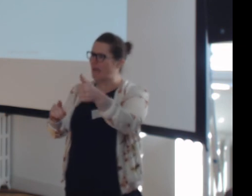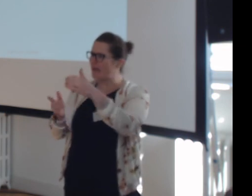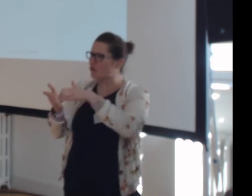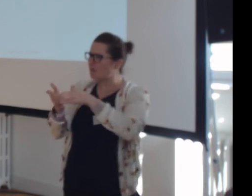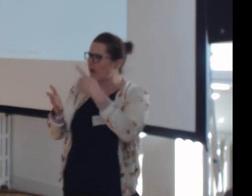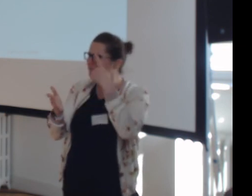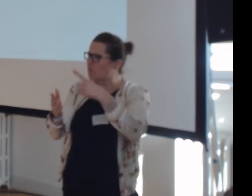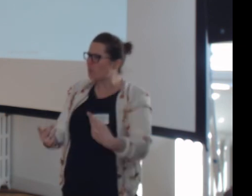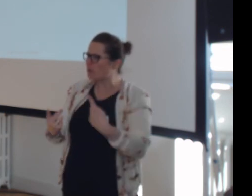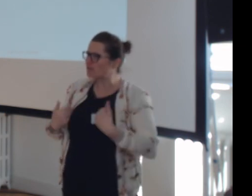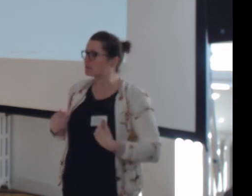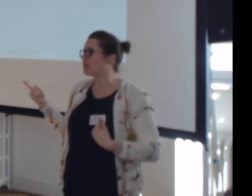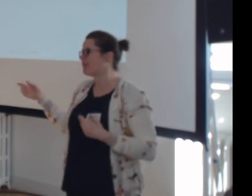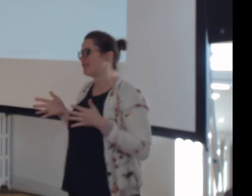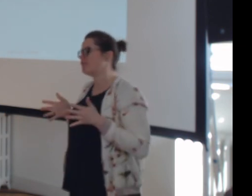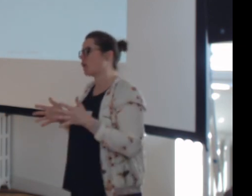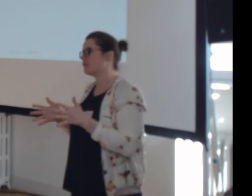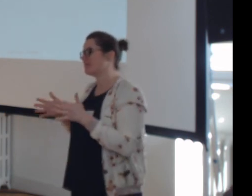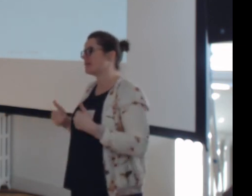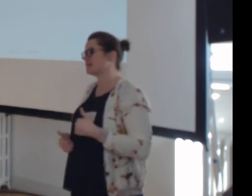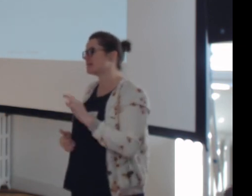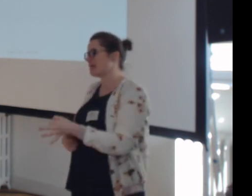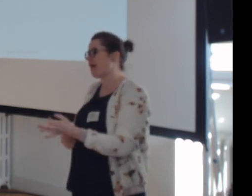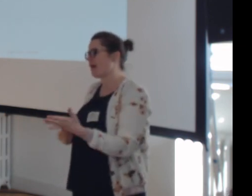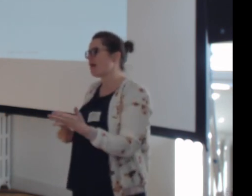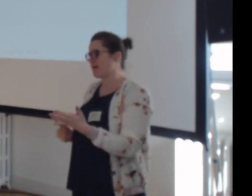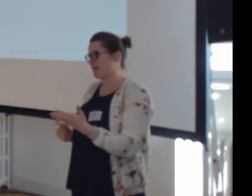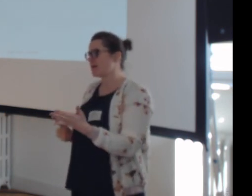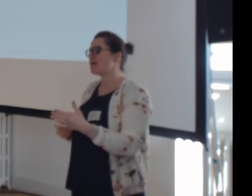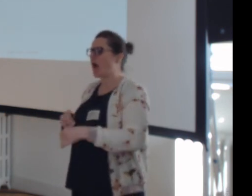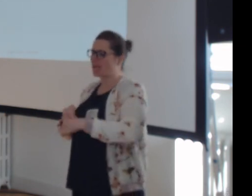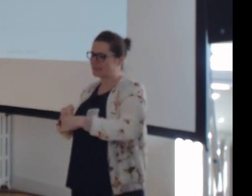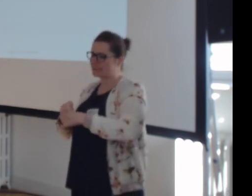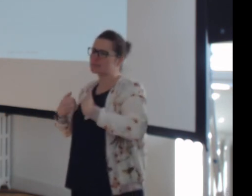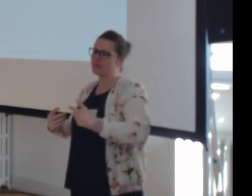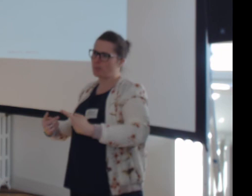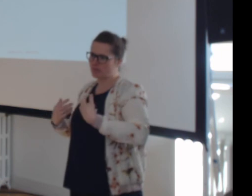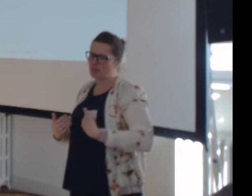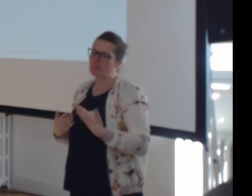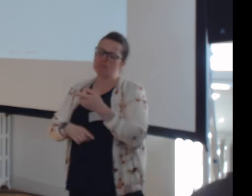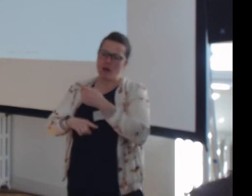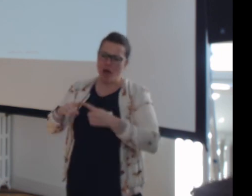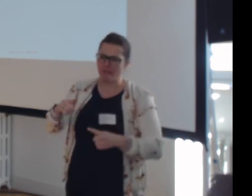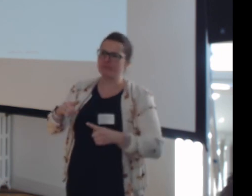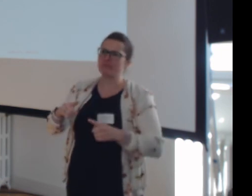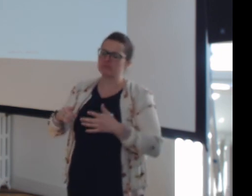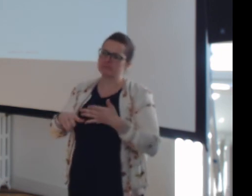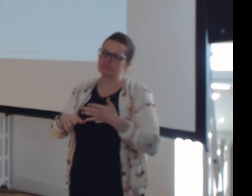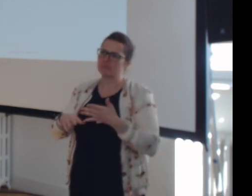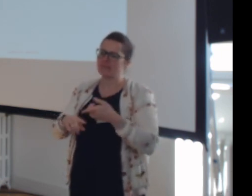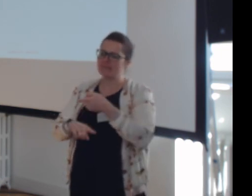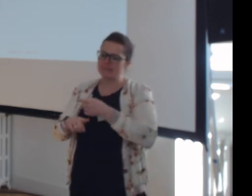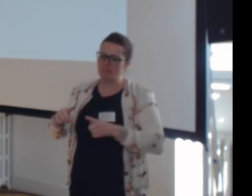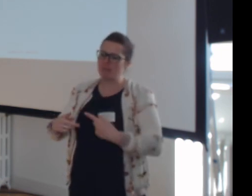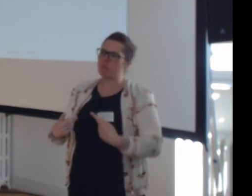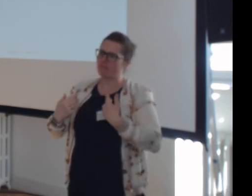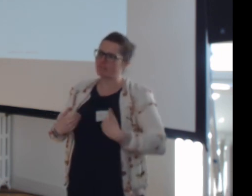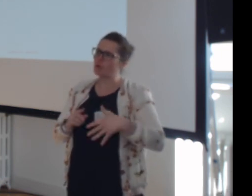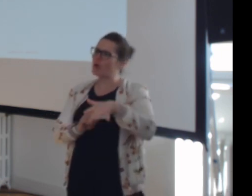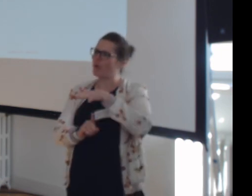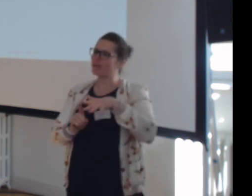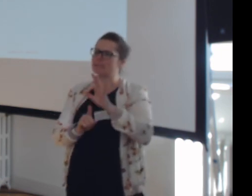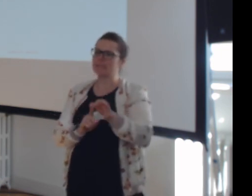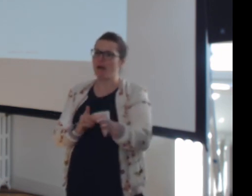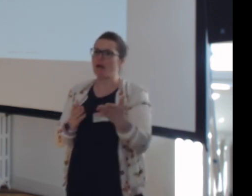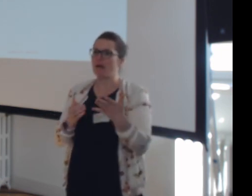professionals. By volunteers, actually. By volunteers, yeah, with assistance but in of professionals. semi-professional context. Right, right. I have